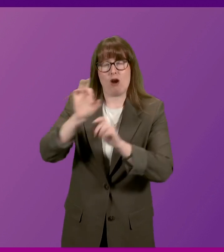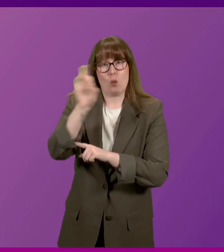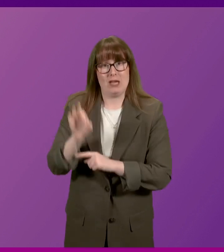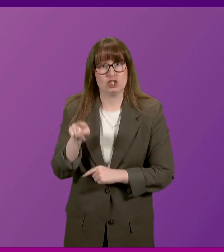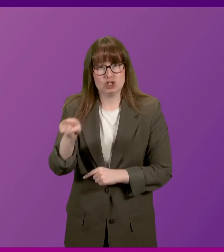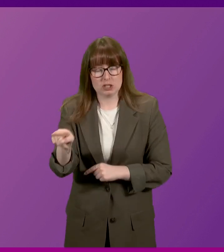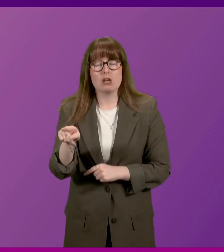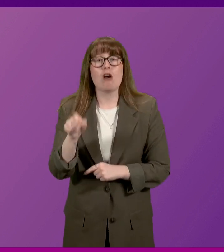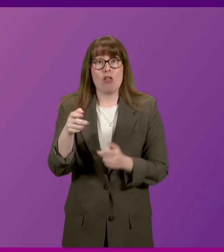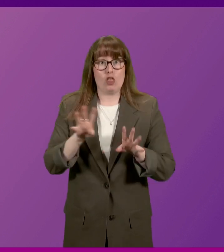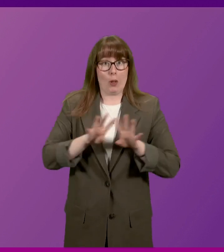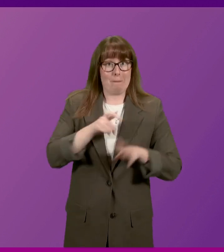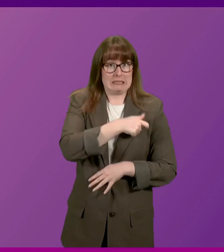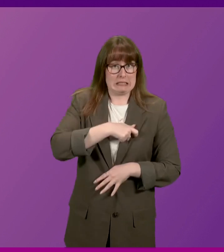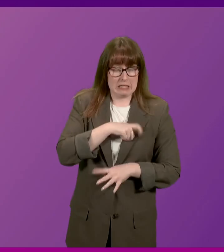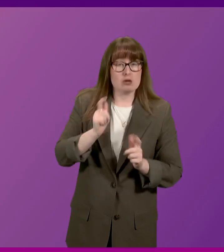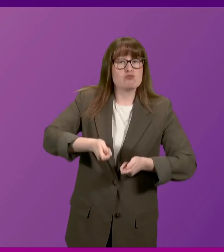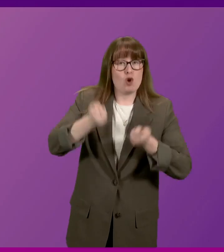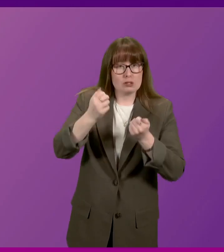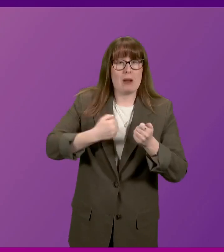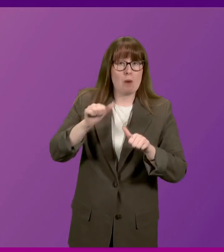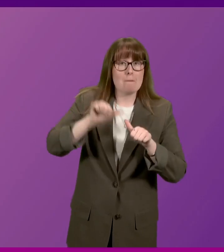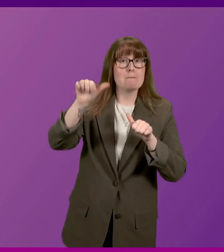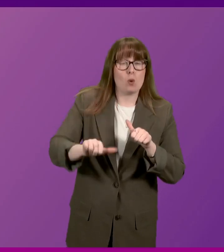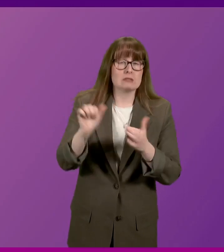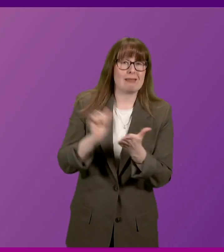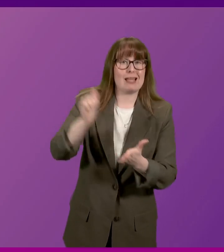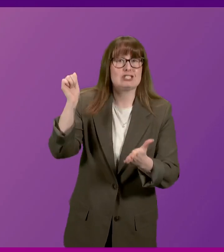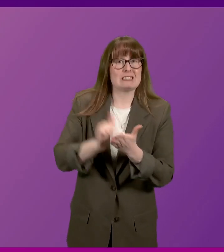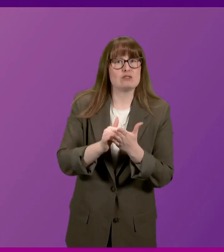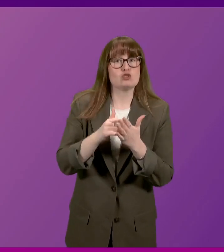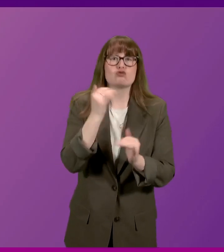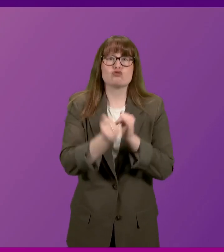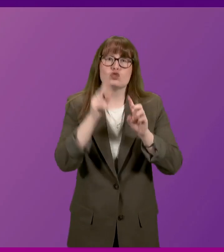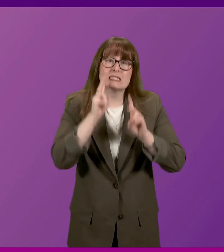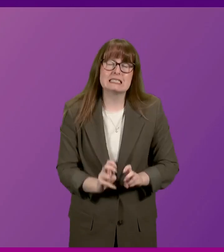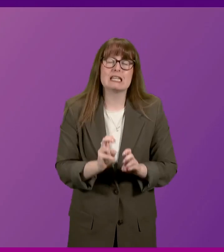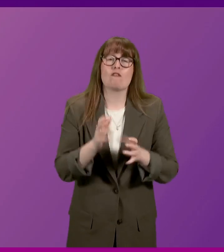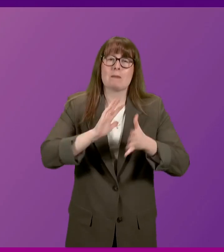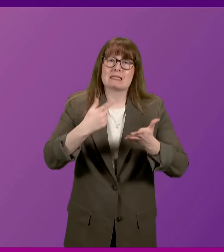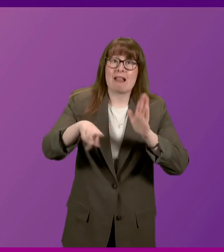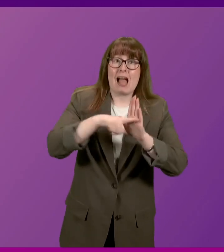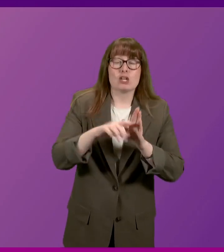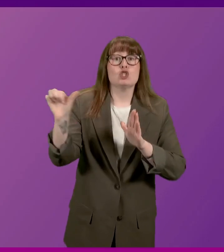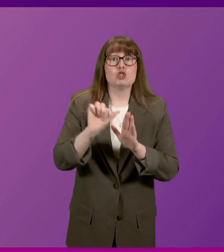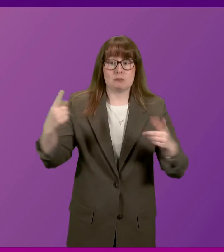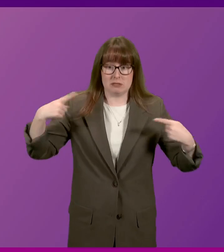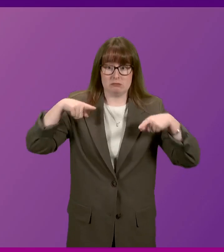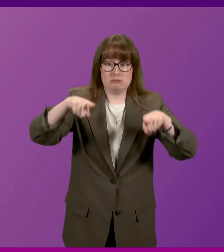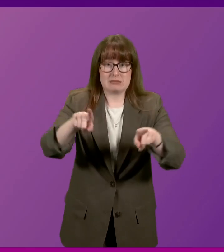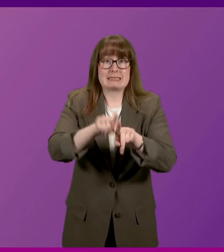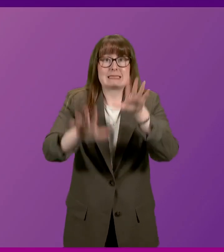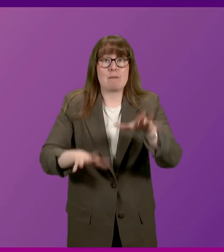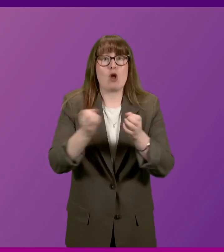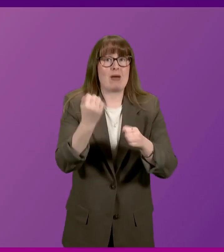the committee highlighted in our post-legislative scrutiny of the BSL Act that there should be parity with Gaelic.